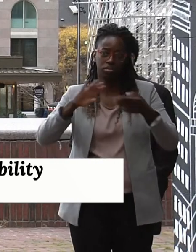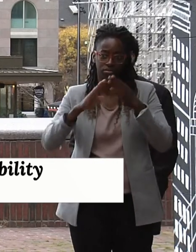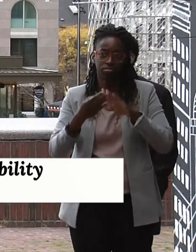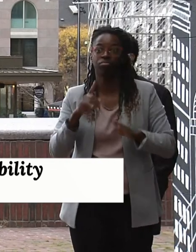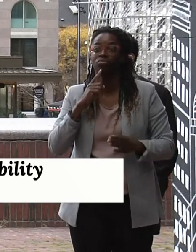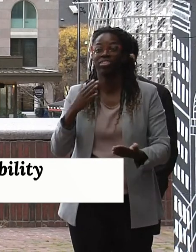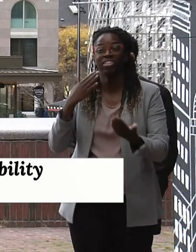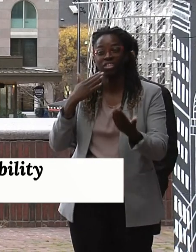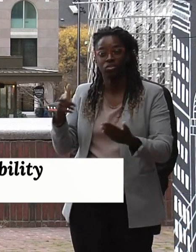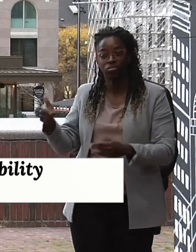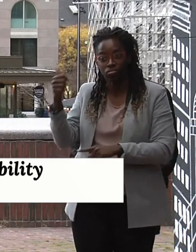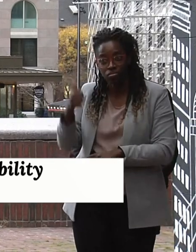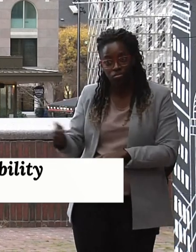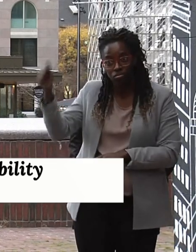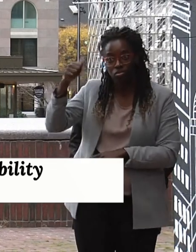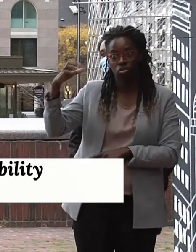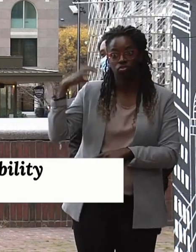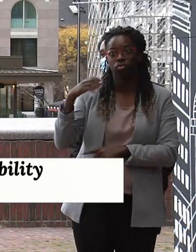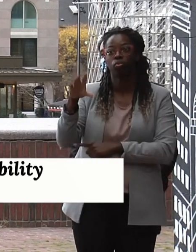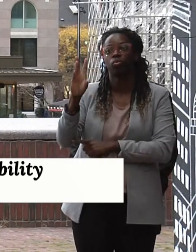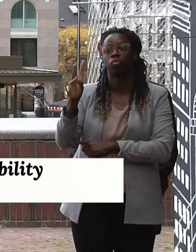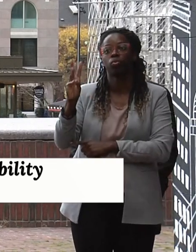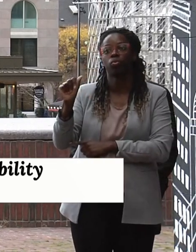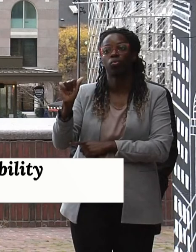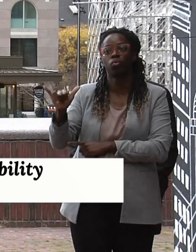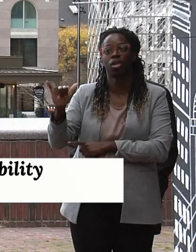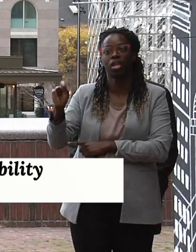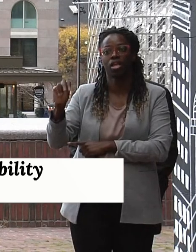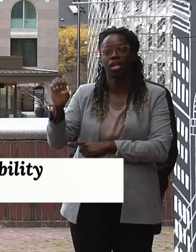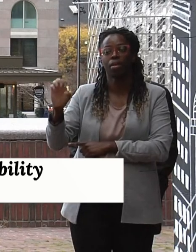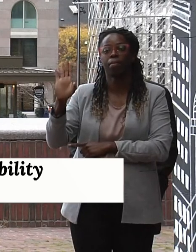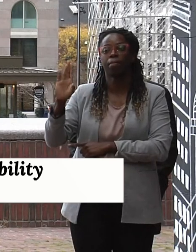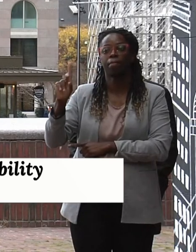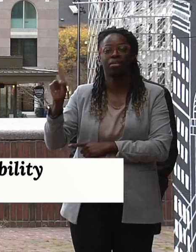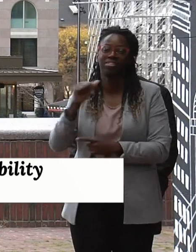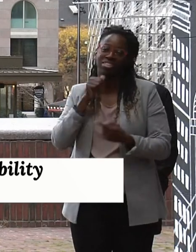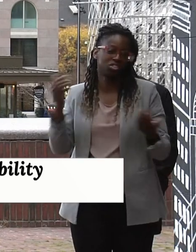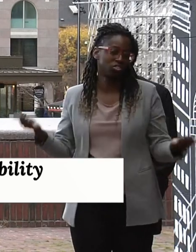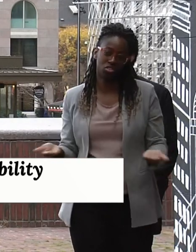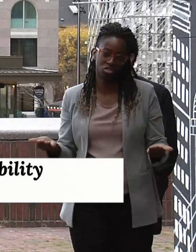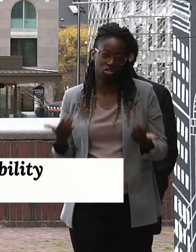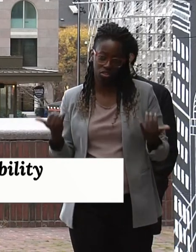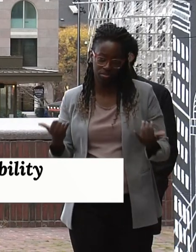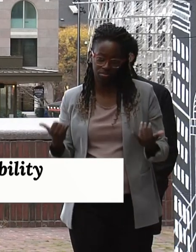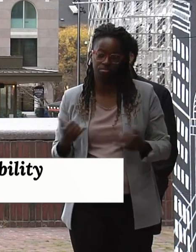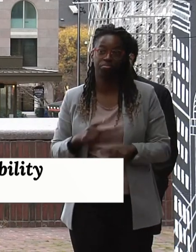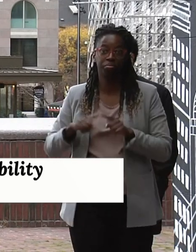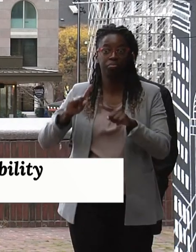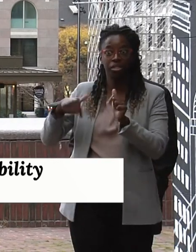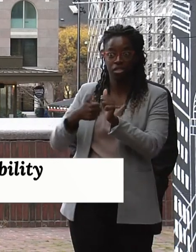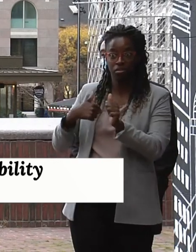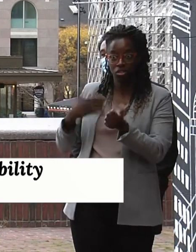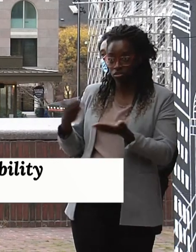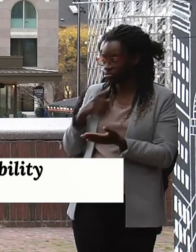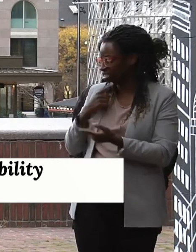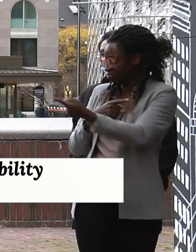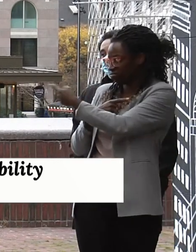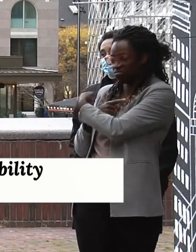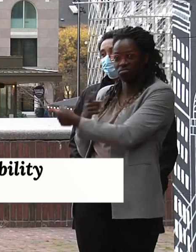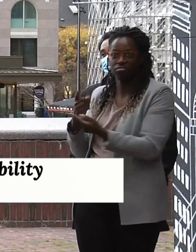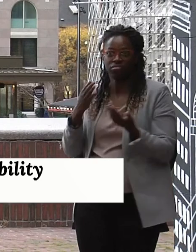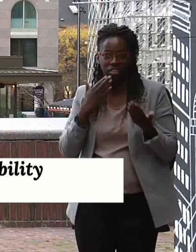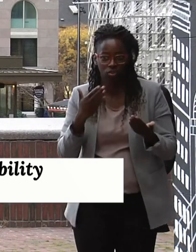thank the members of the subcommittee. I'm going to mention everyone behind me, but there's members of the subcommittee that helped create the Office of Police Accountability and Transparency. Joseph